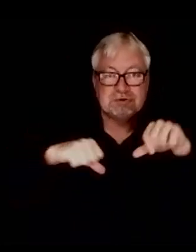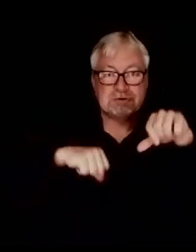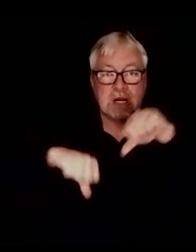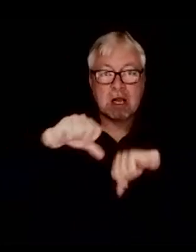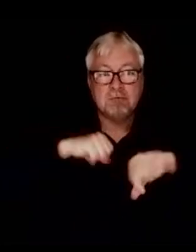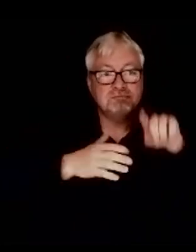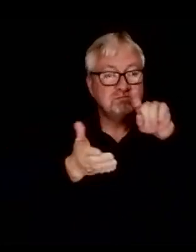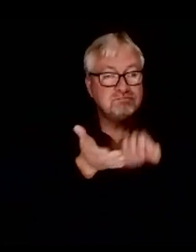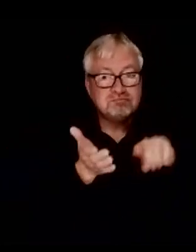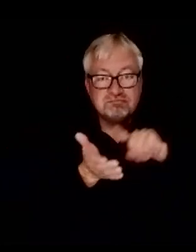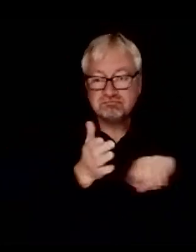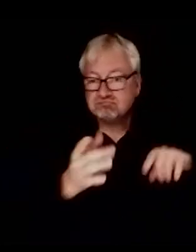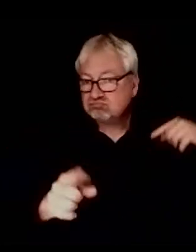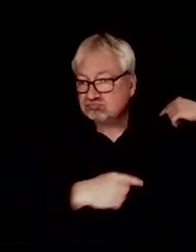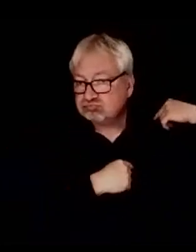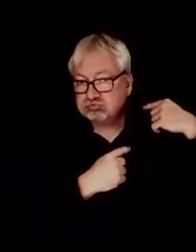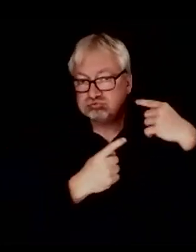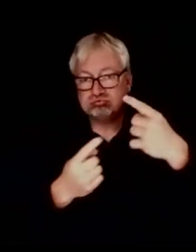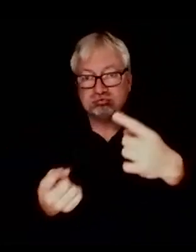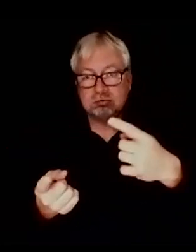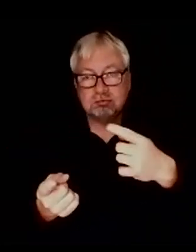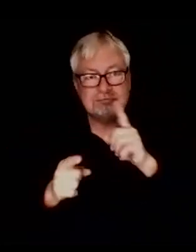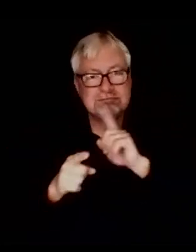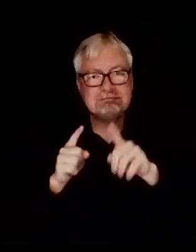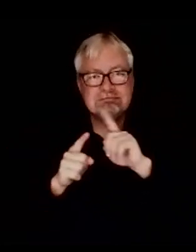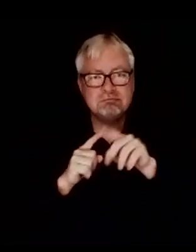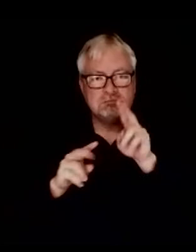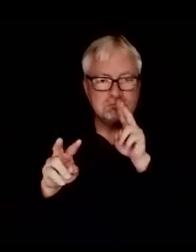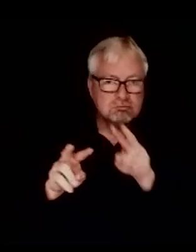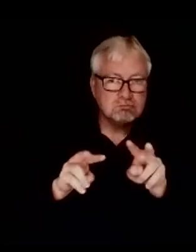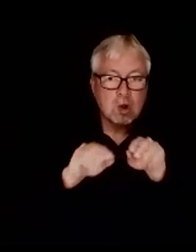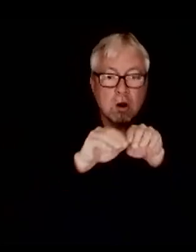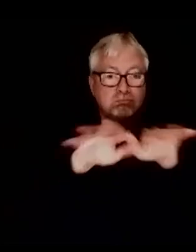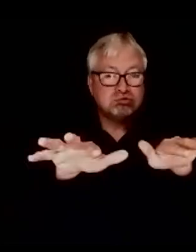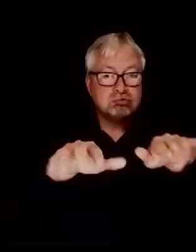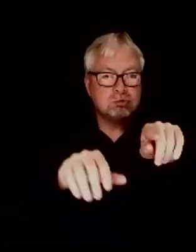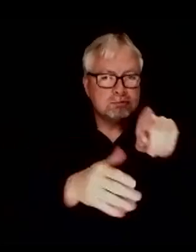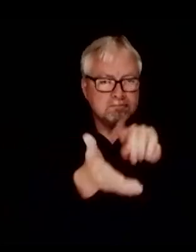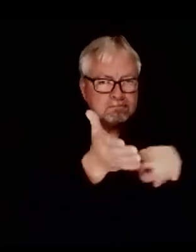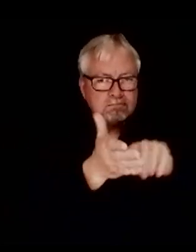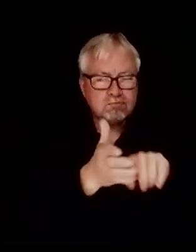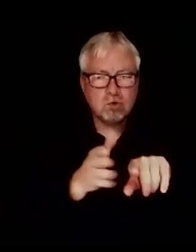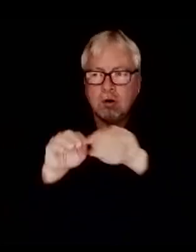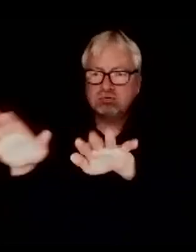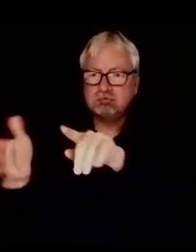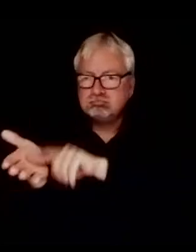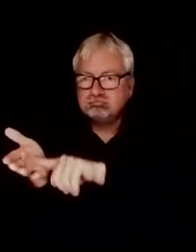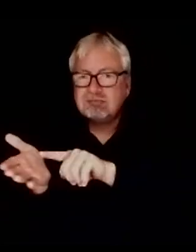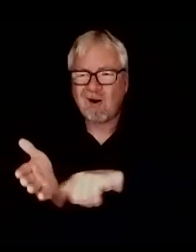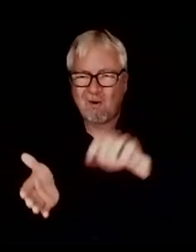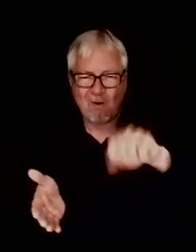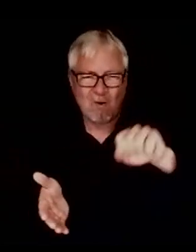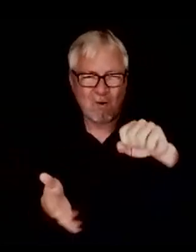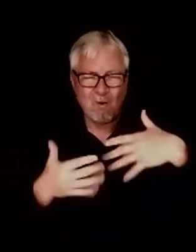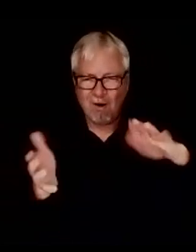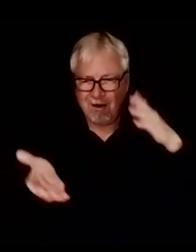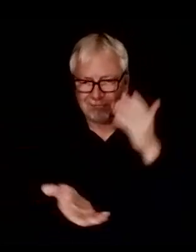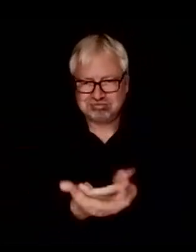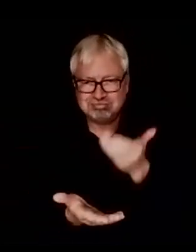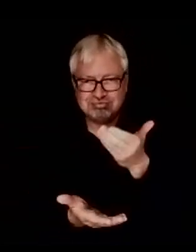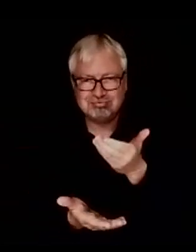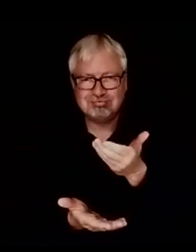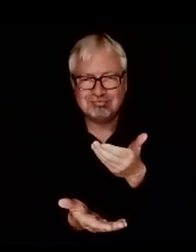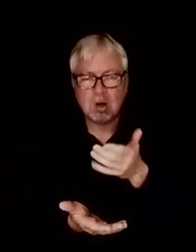outbreak situations have quite clearly established that link. And I think you're seeing the same pattern and the